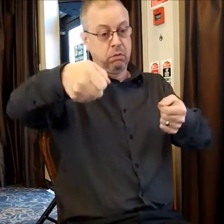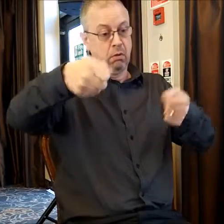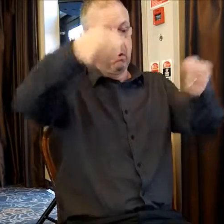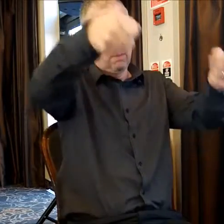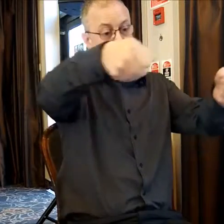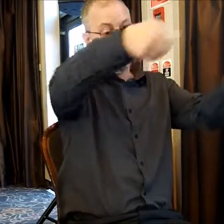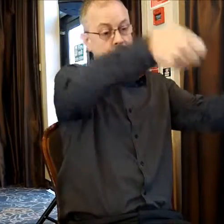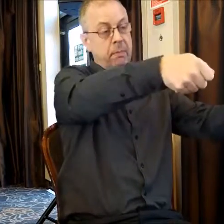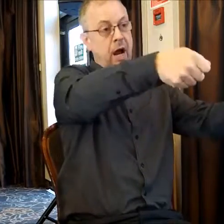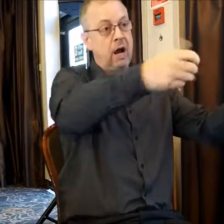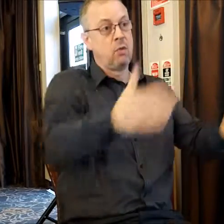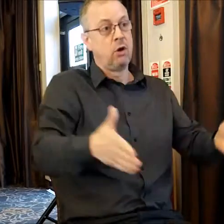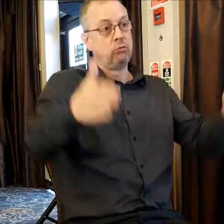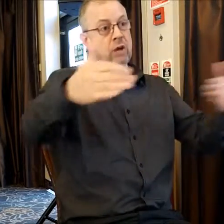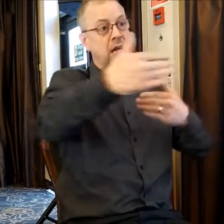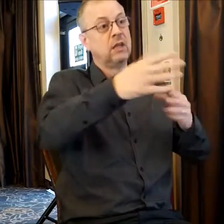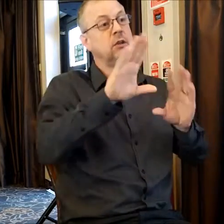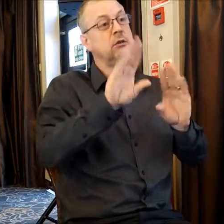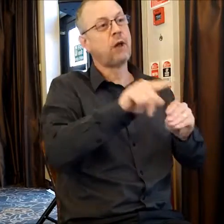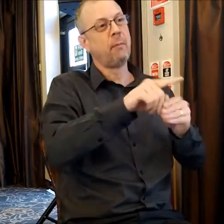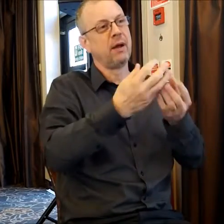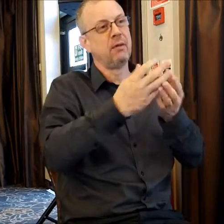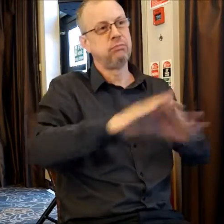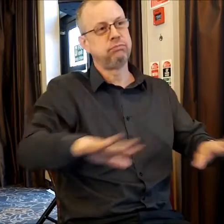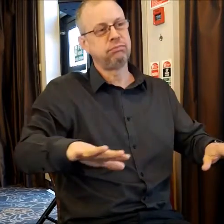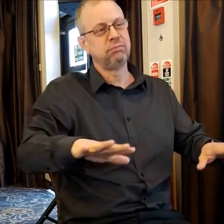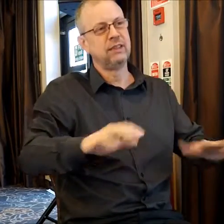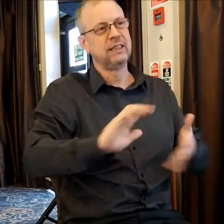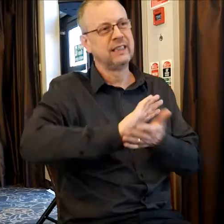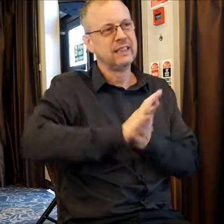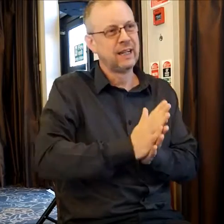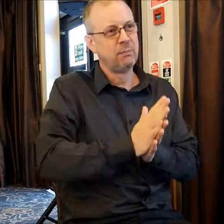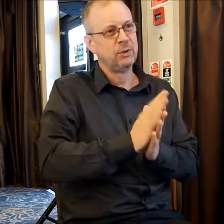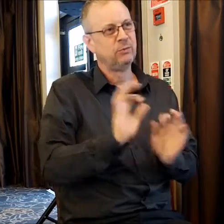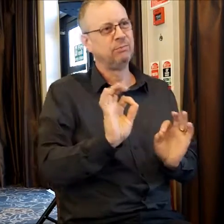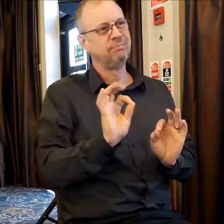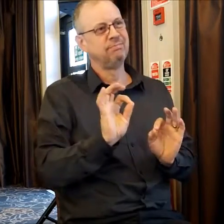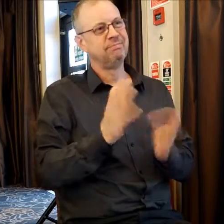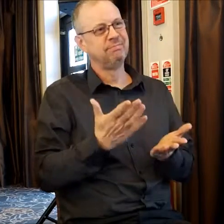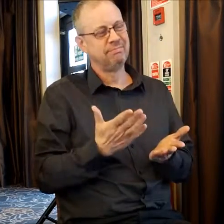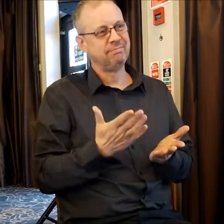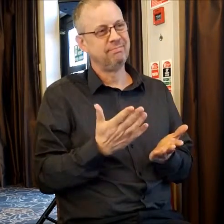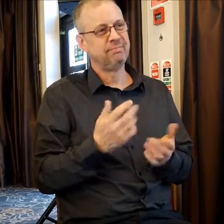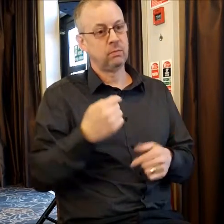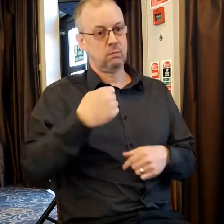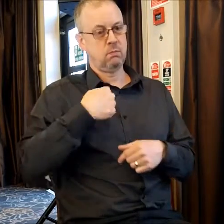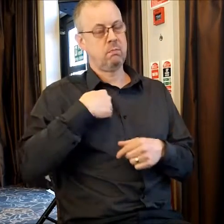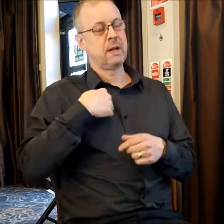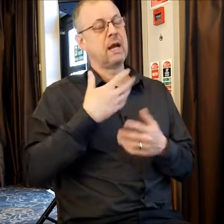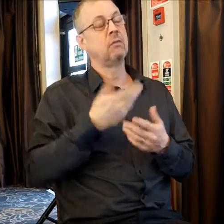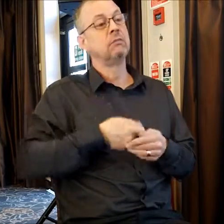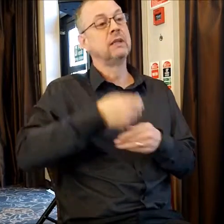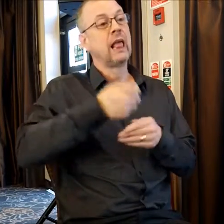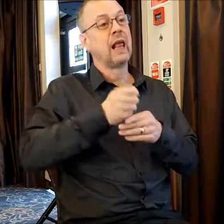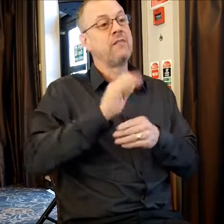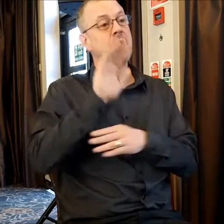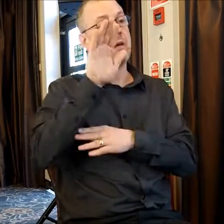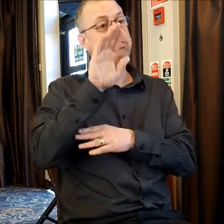the only exporter in Europe that are doing this. Our typical competitors would be Shell